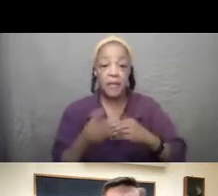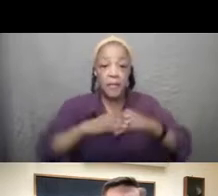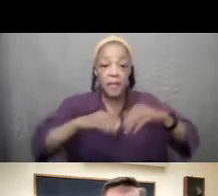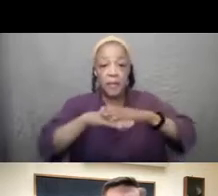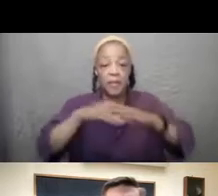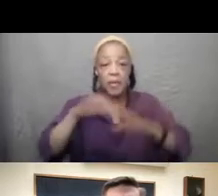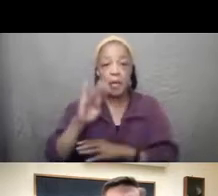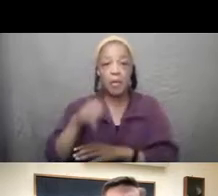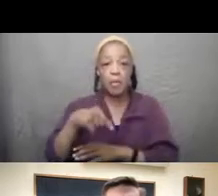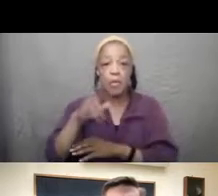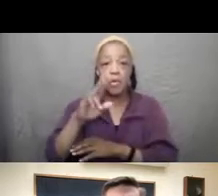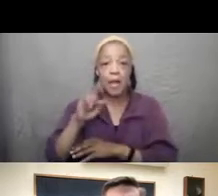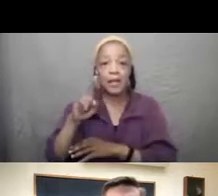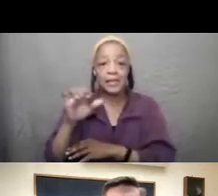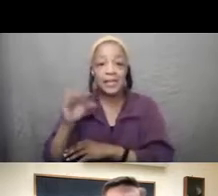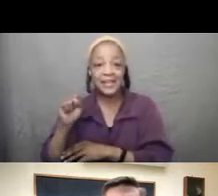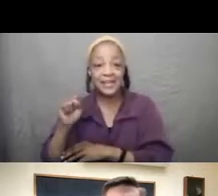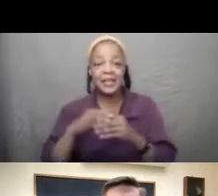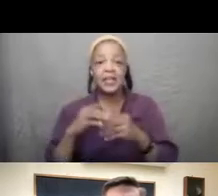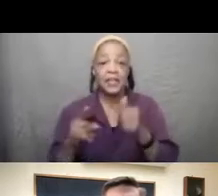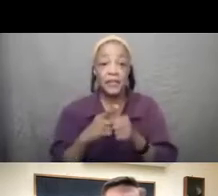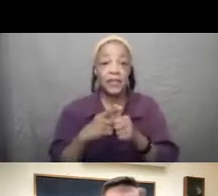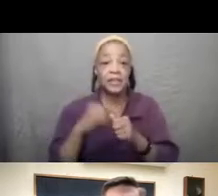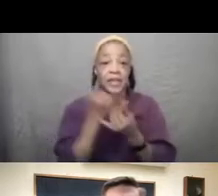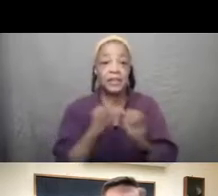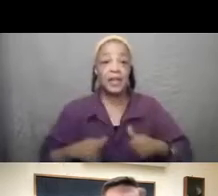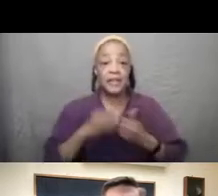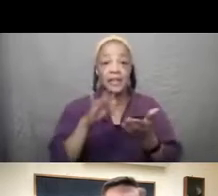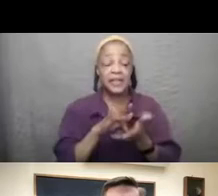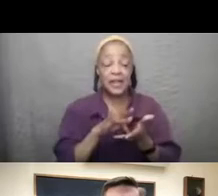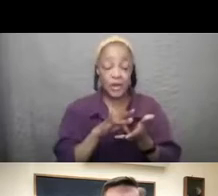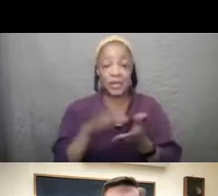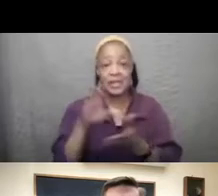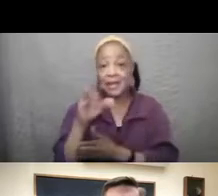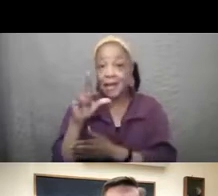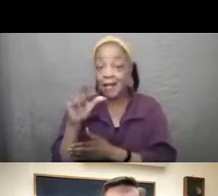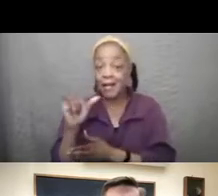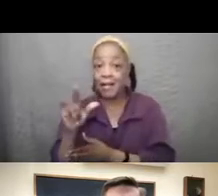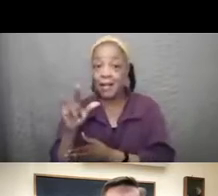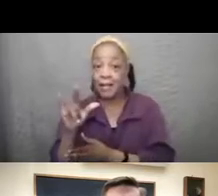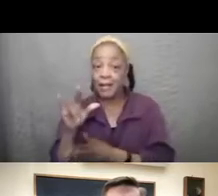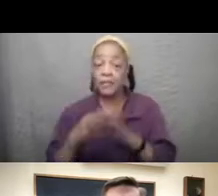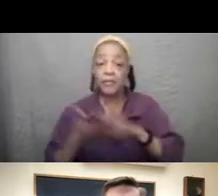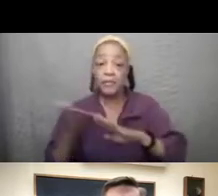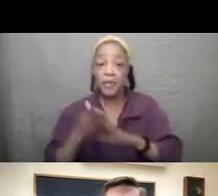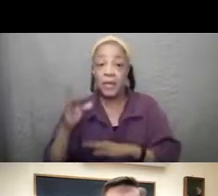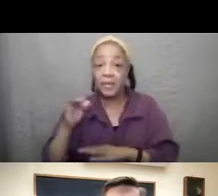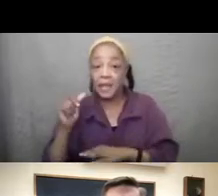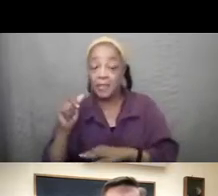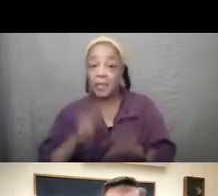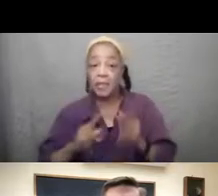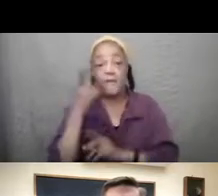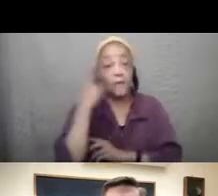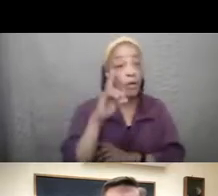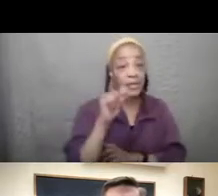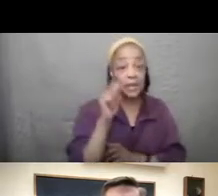living center in the nation, maybe the world. CILs would be run by disabled people, for disabled people, helping